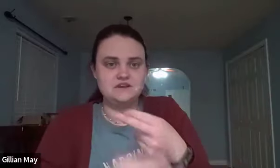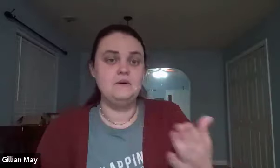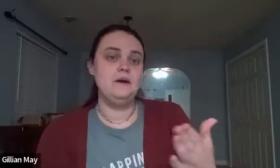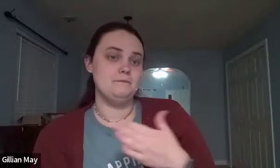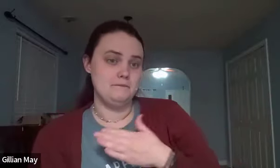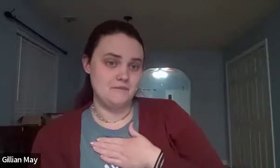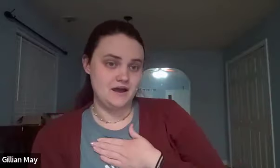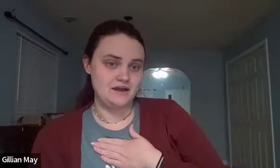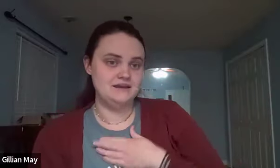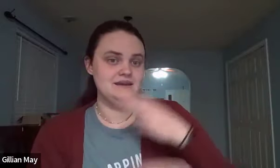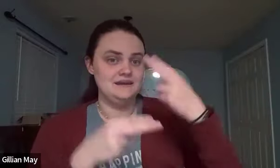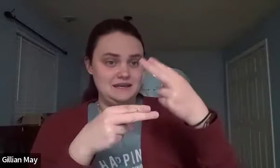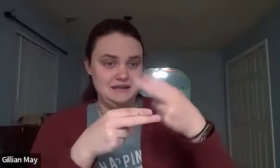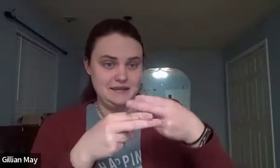So my name.